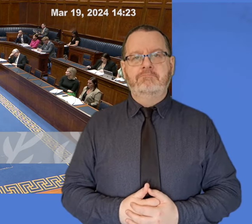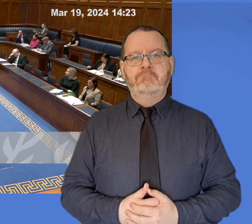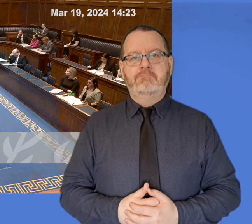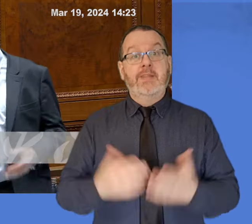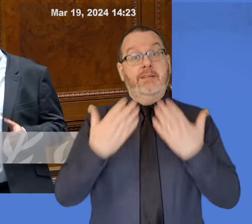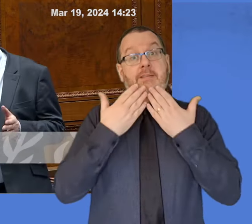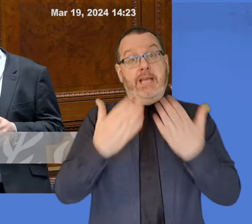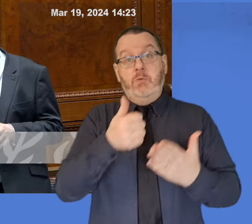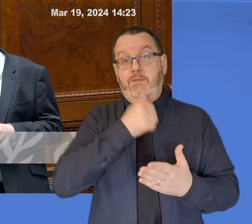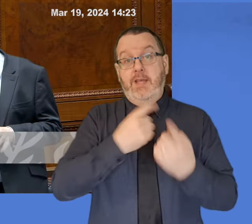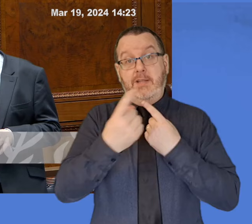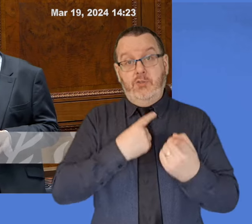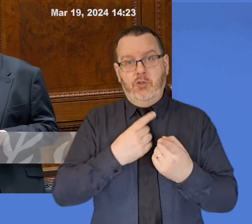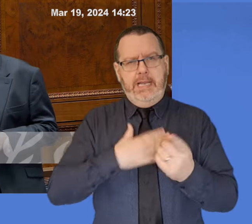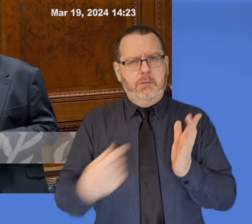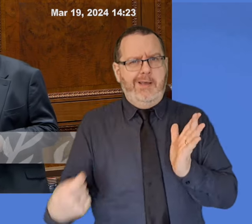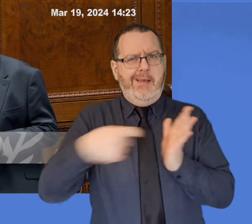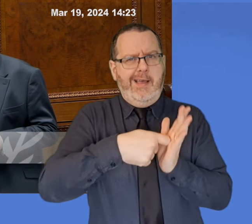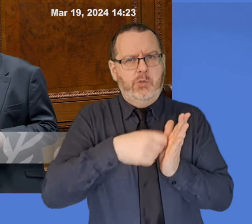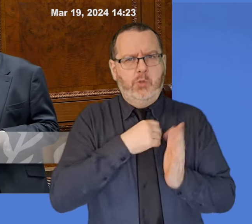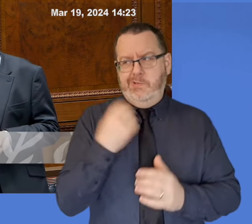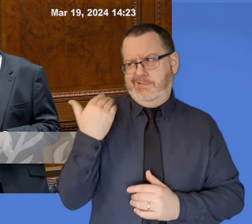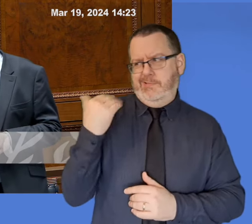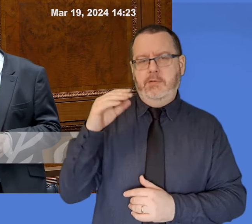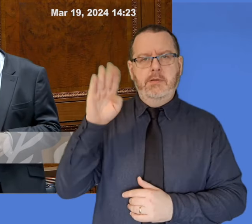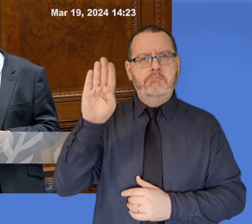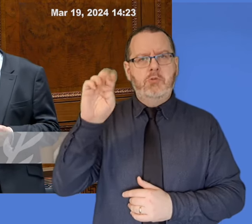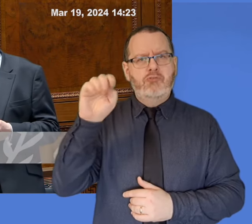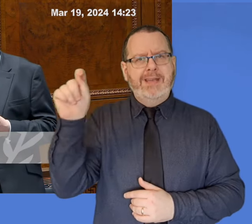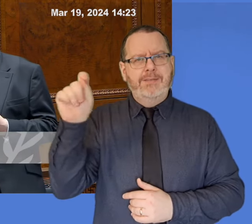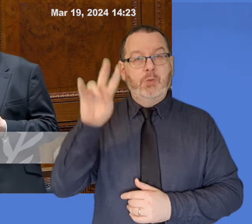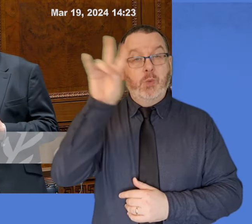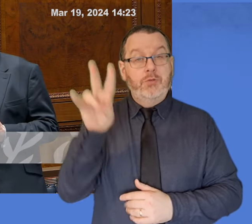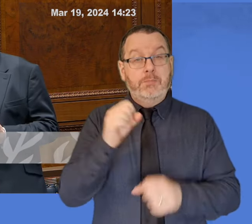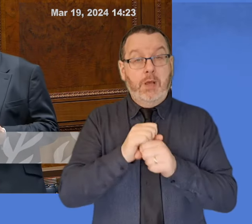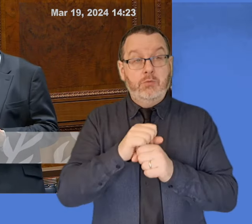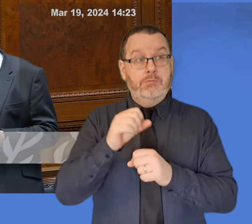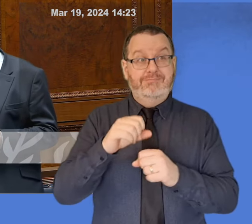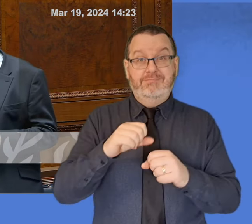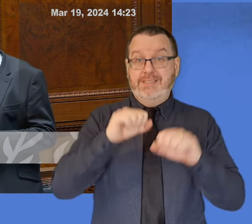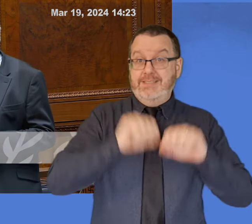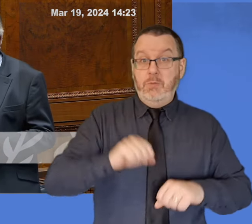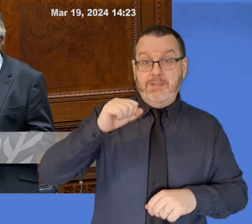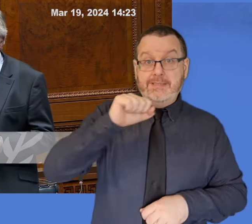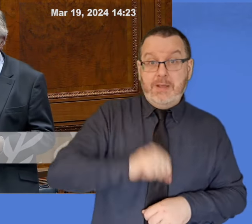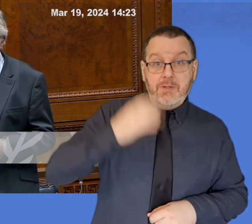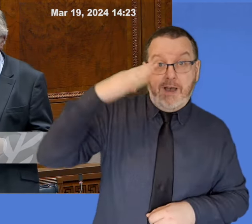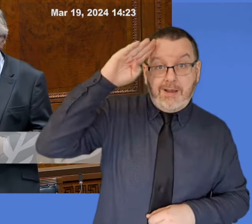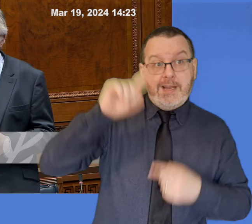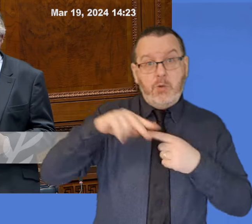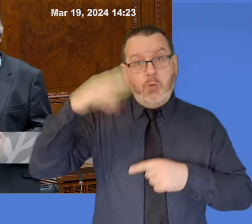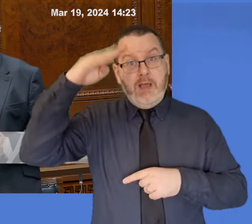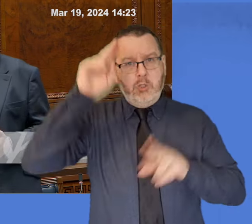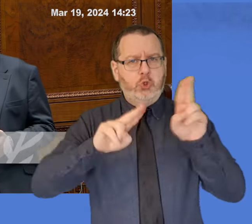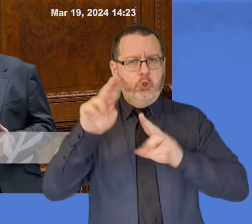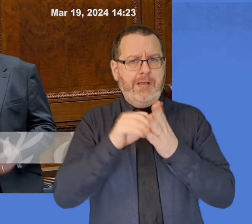with the Republic of Ireland, if the circumstances were correct, would you actually support a lower corporation tax for Northern Ireland than ROI that